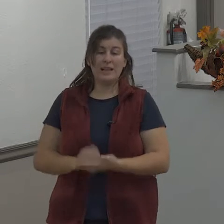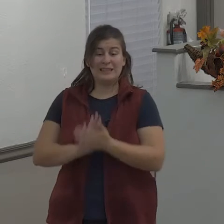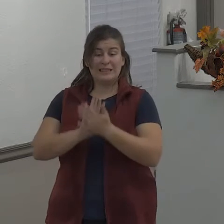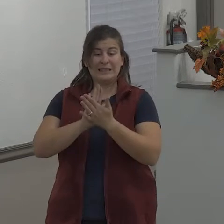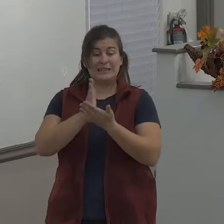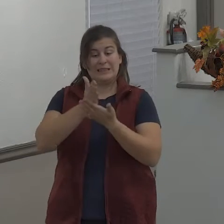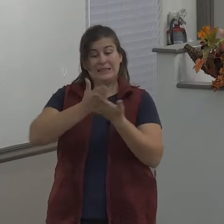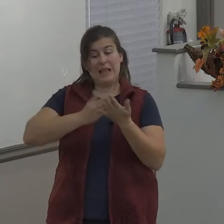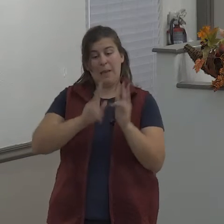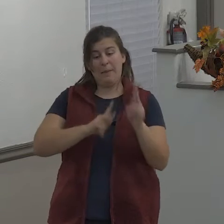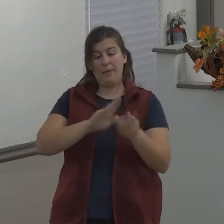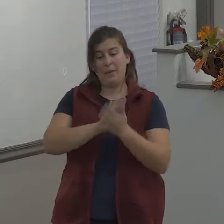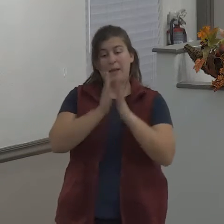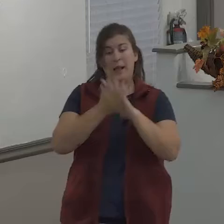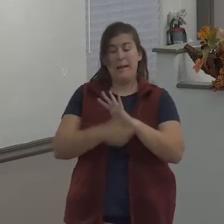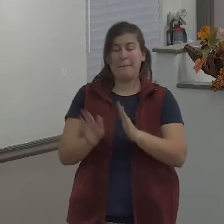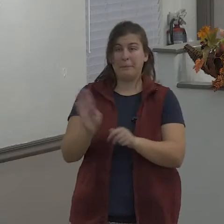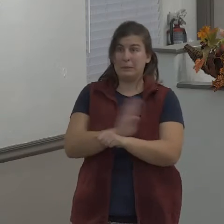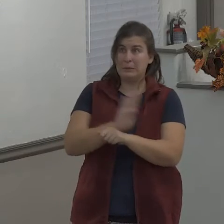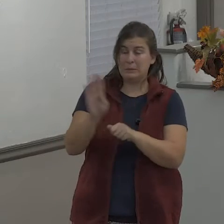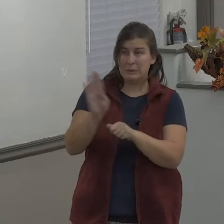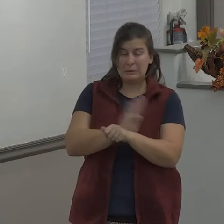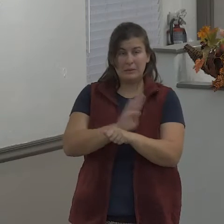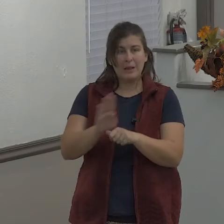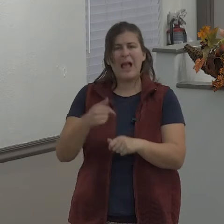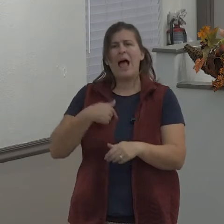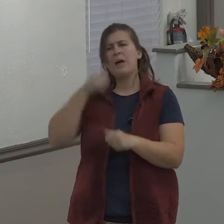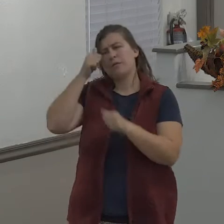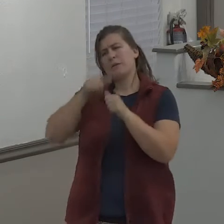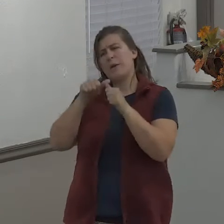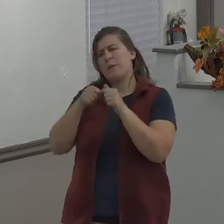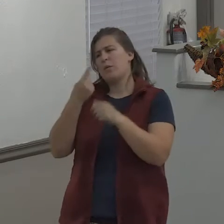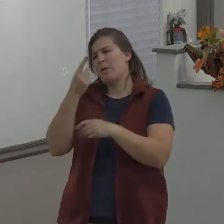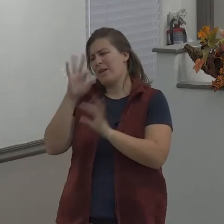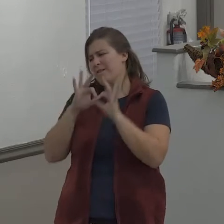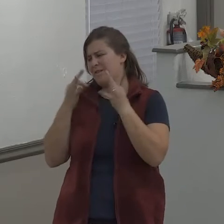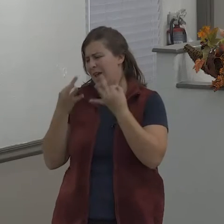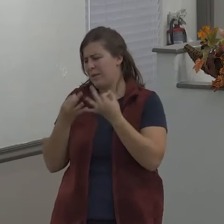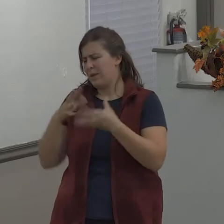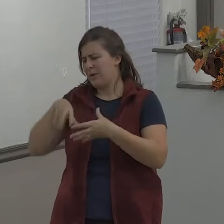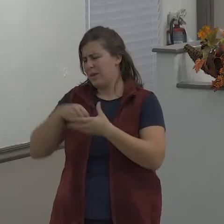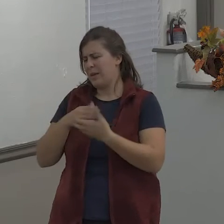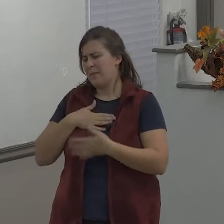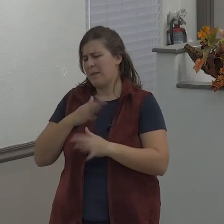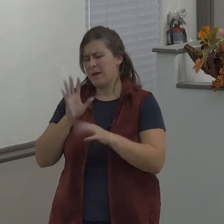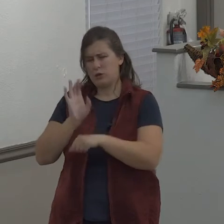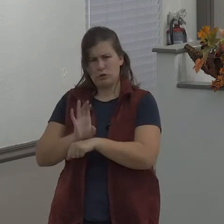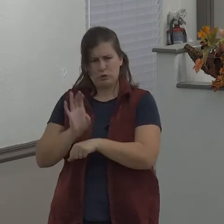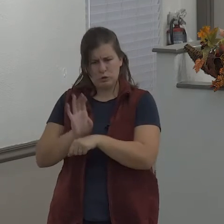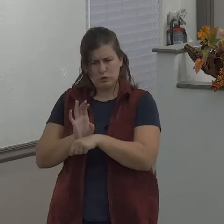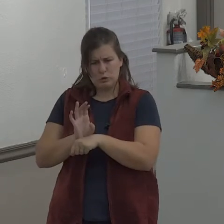And some get too busy. I remember a family in my home church,